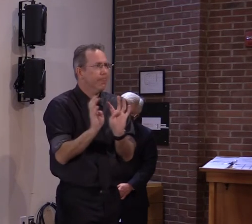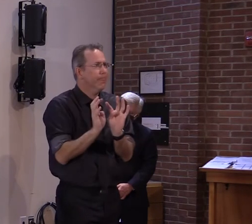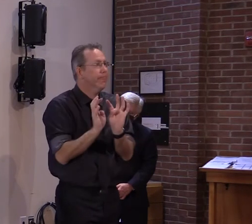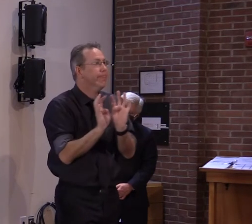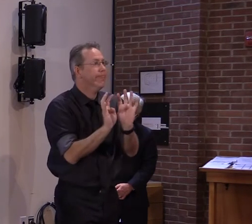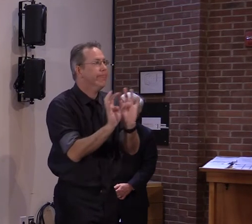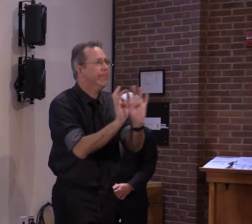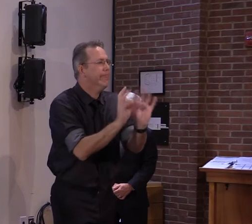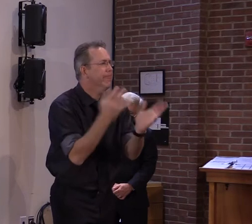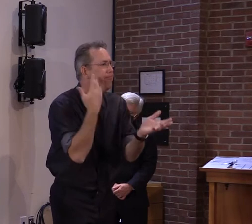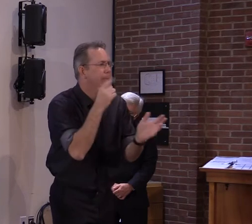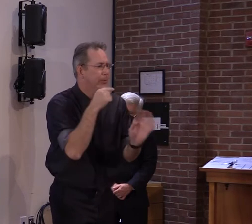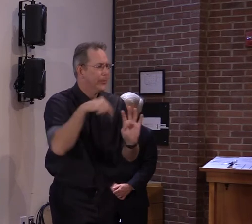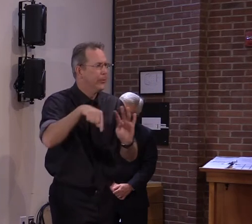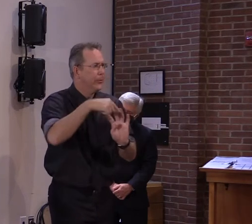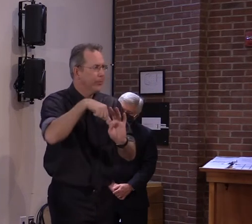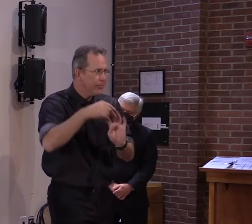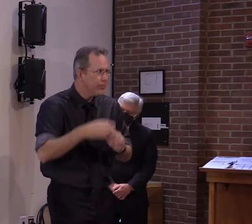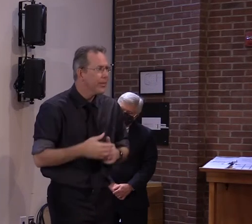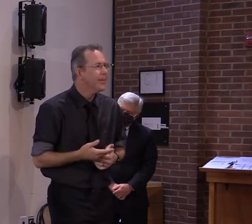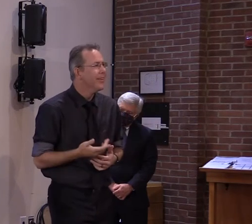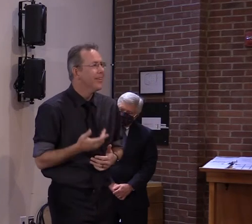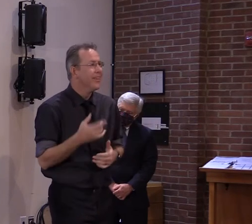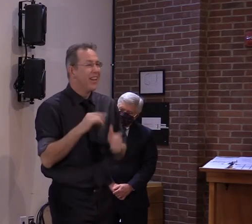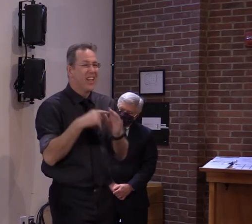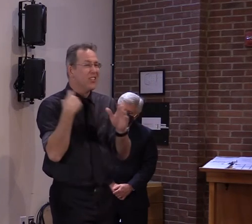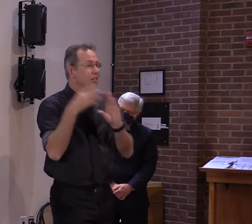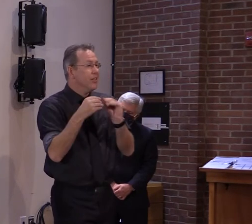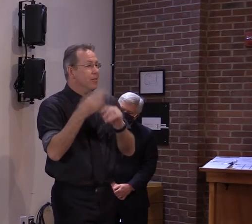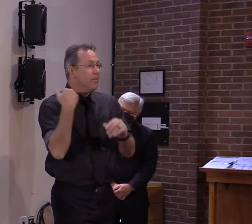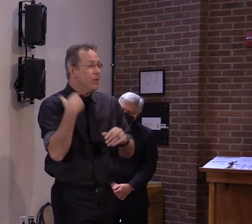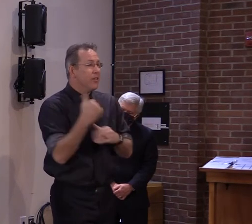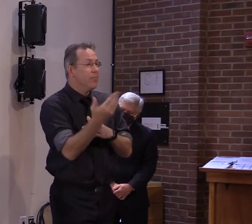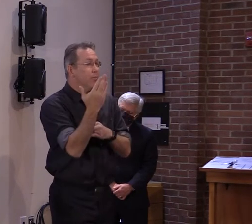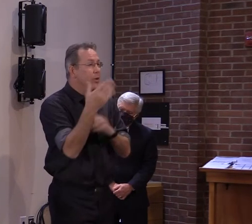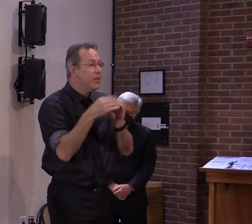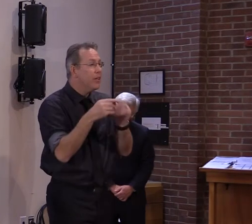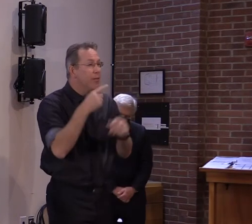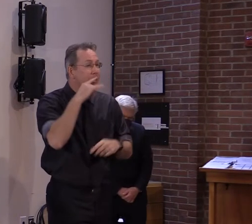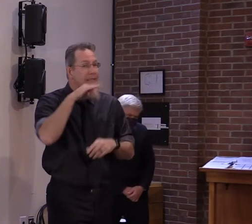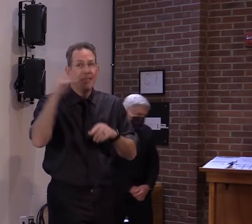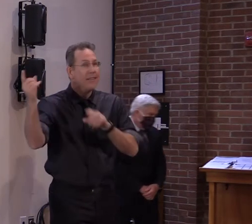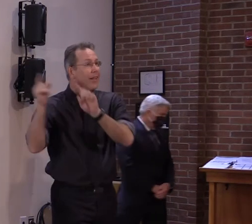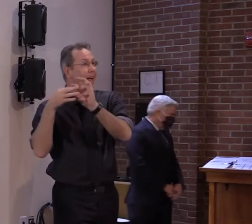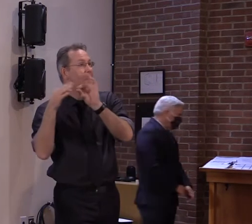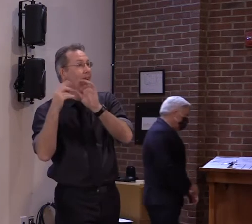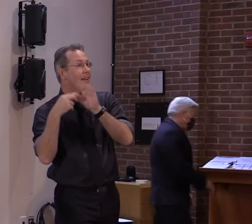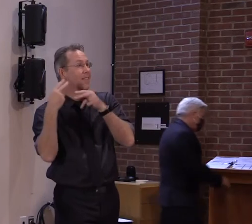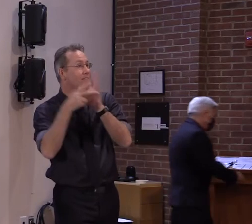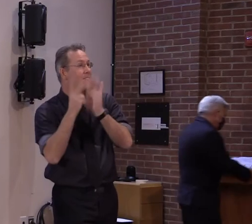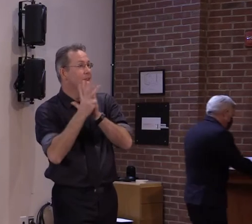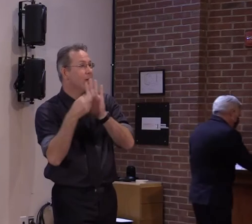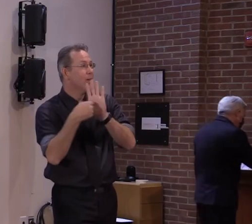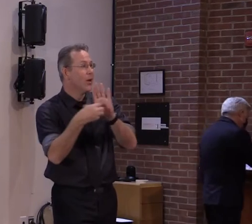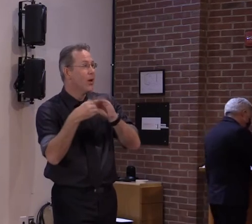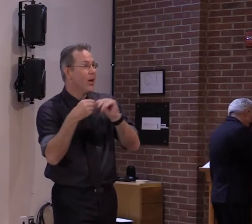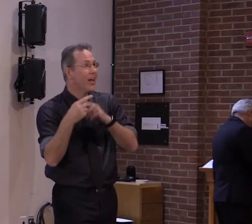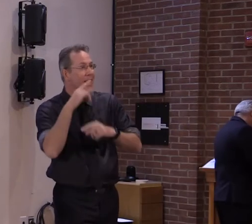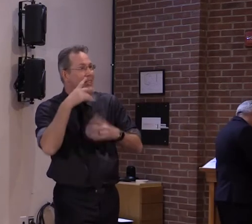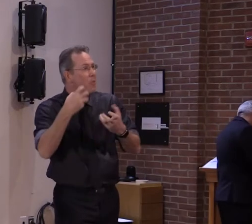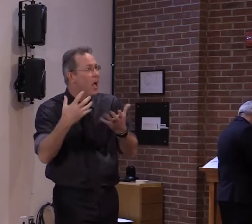this morning for why in-person education is the preferable route. And we have very